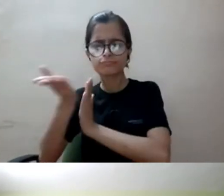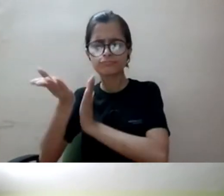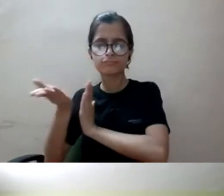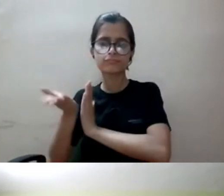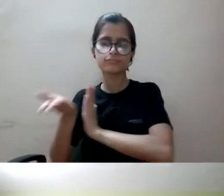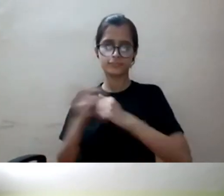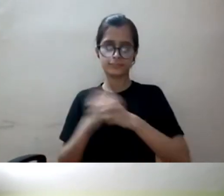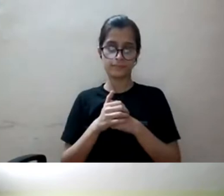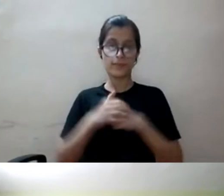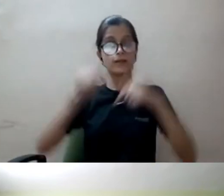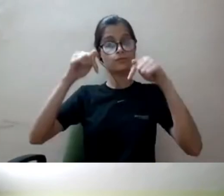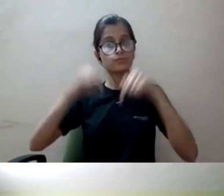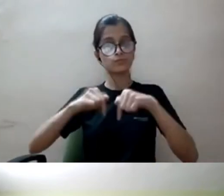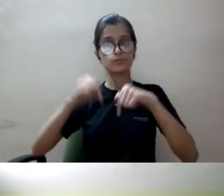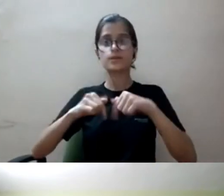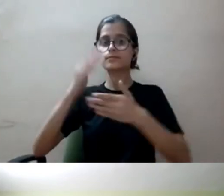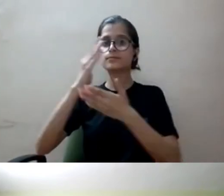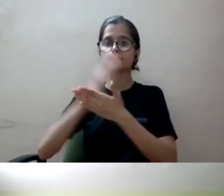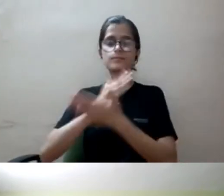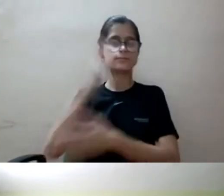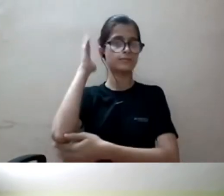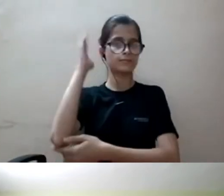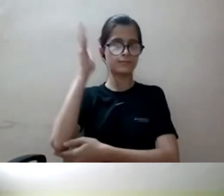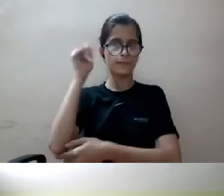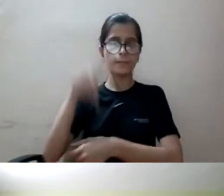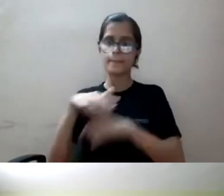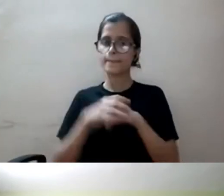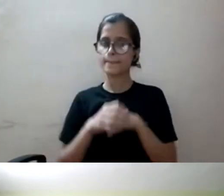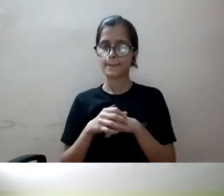In today's lecture, we are going to